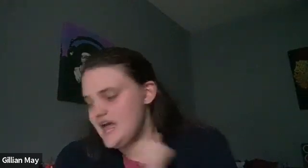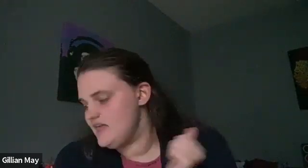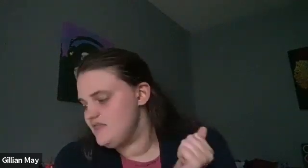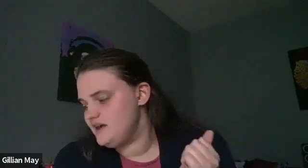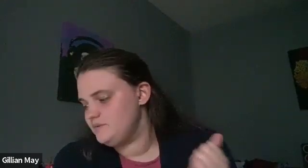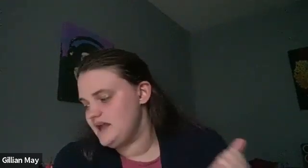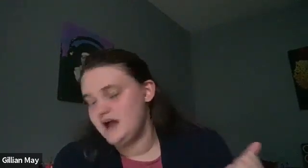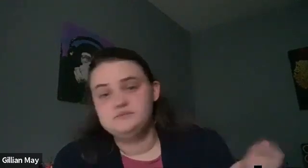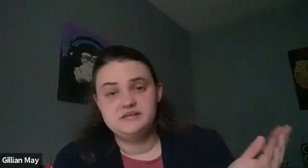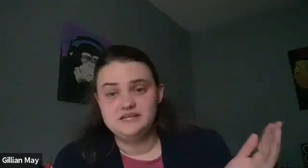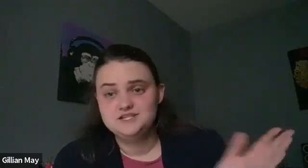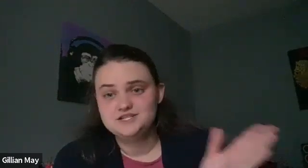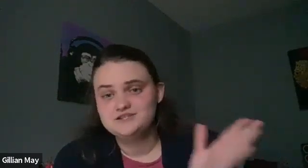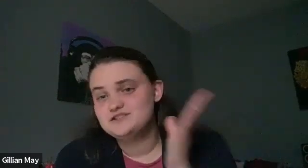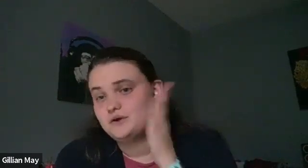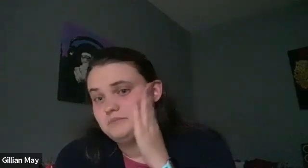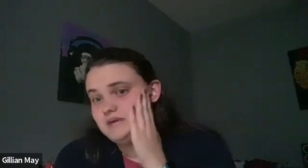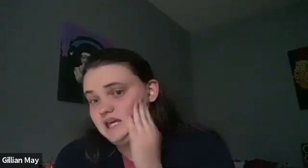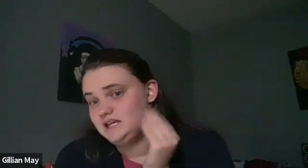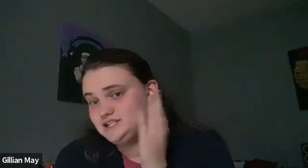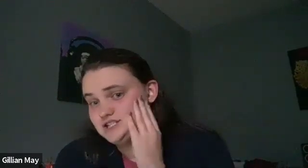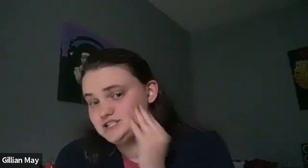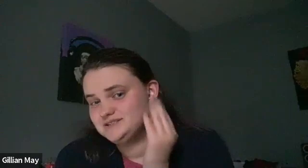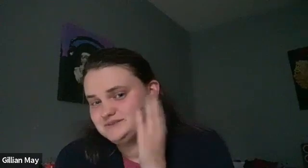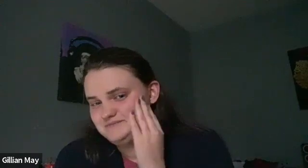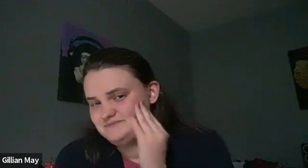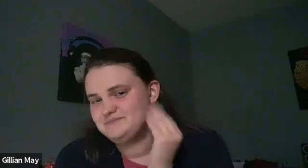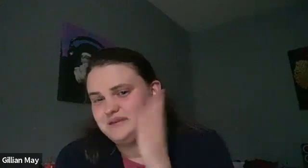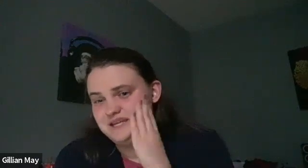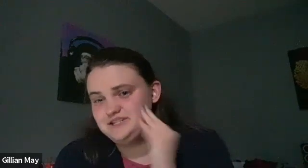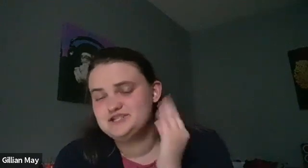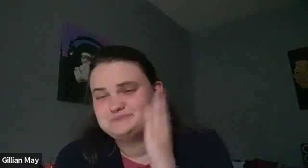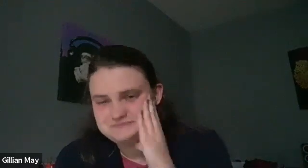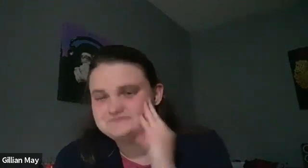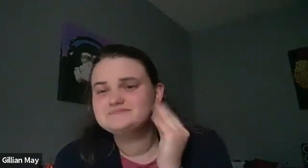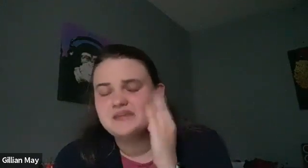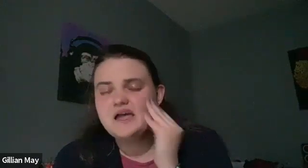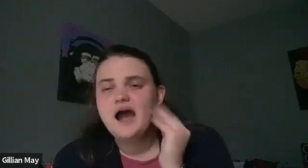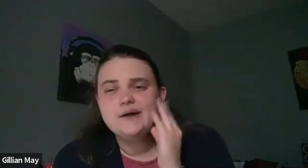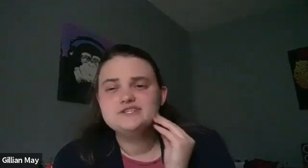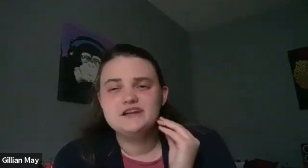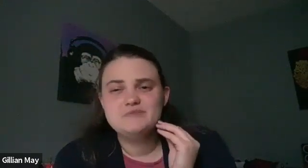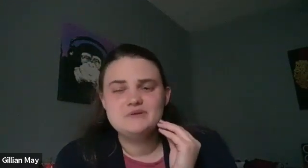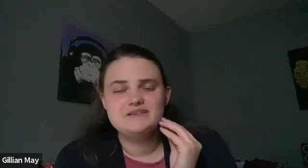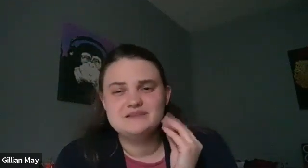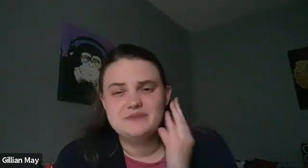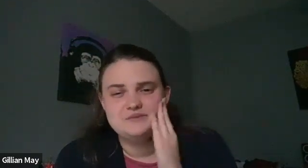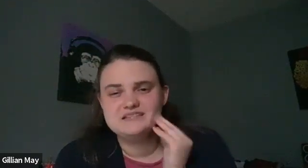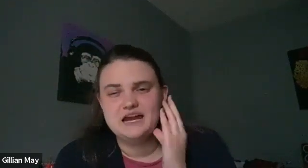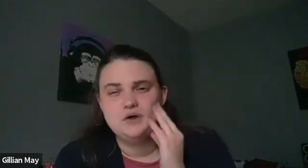And then we had peach, so peach, peach. I always try to remember at least the main ones that I know I